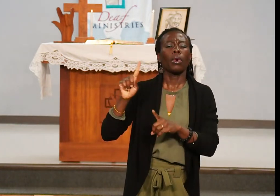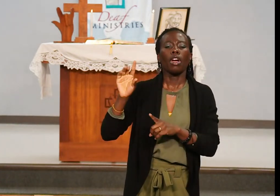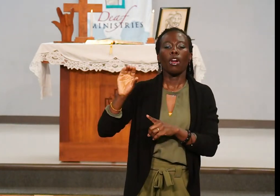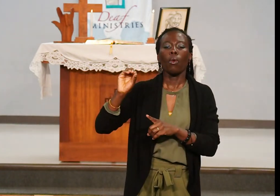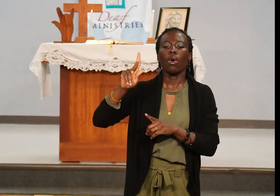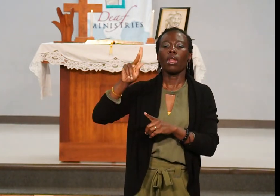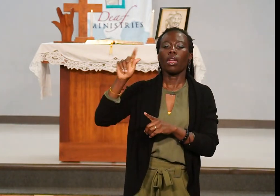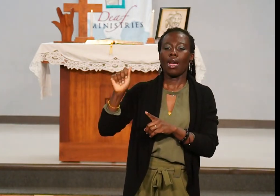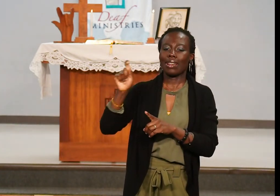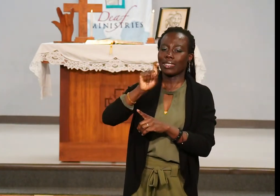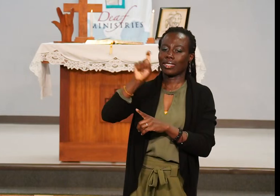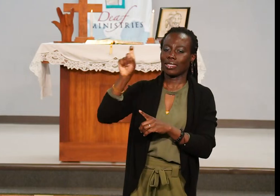Harrell